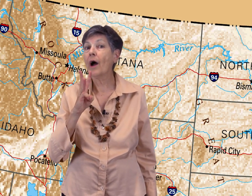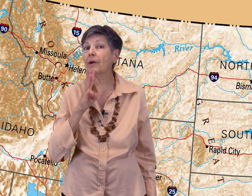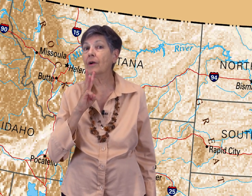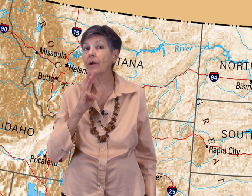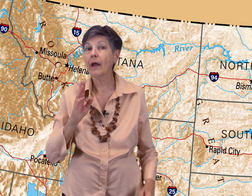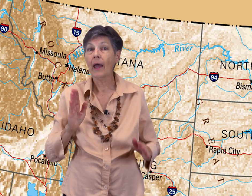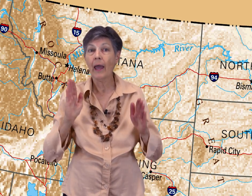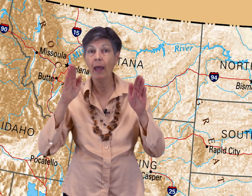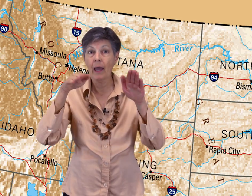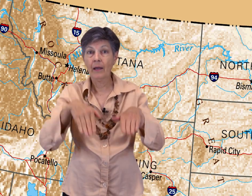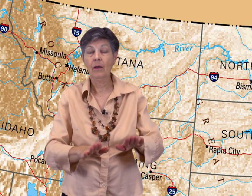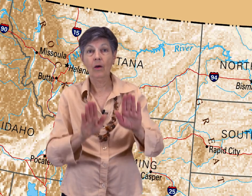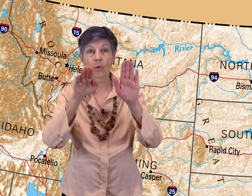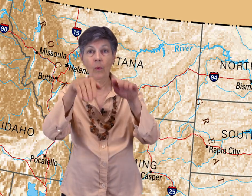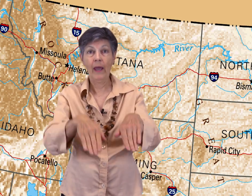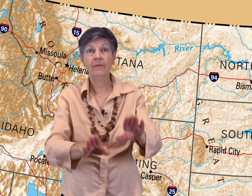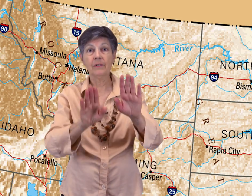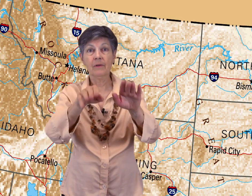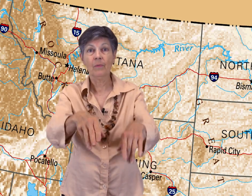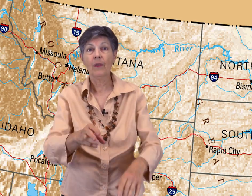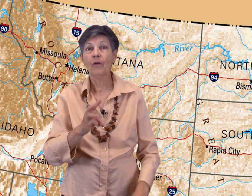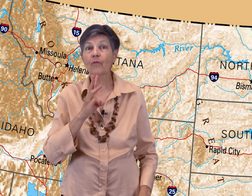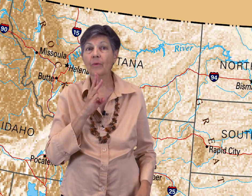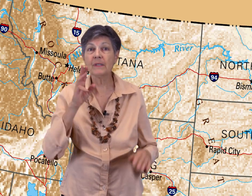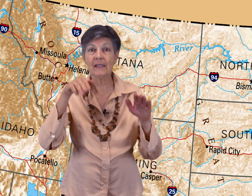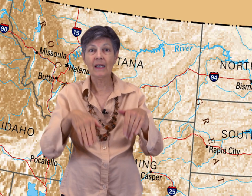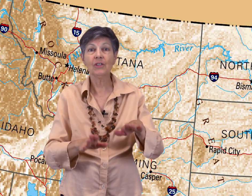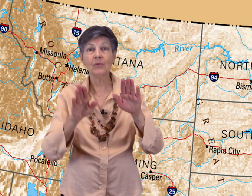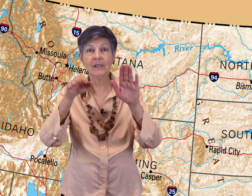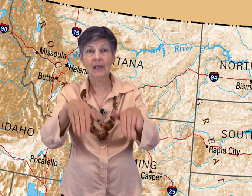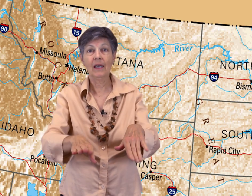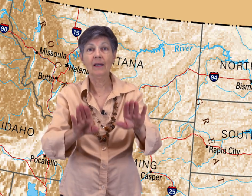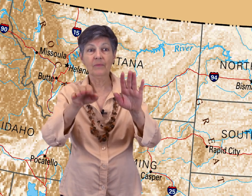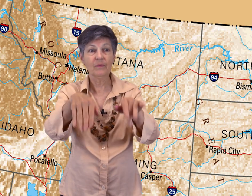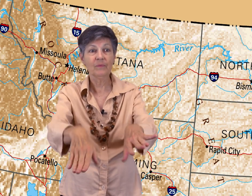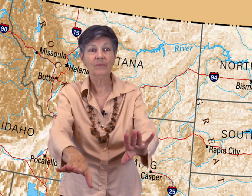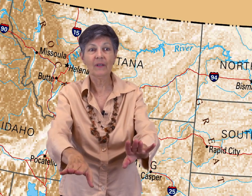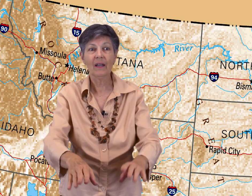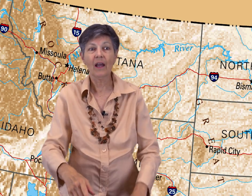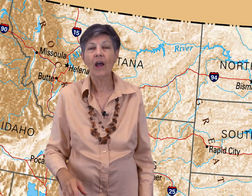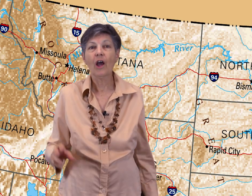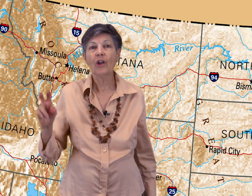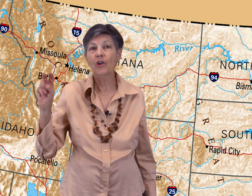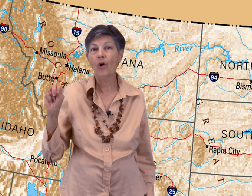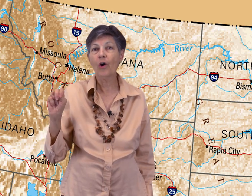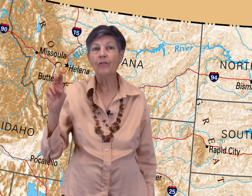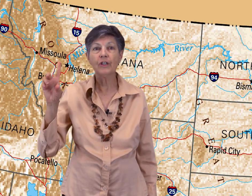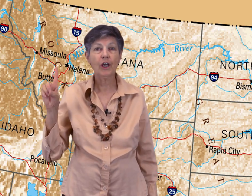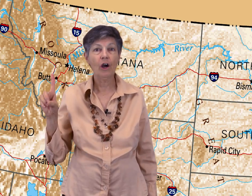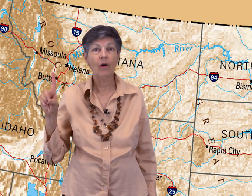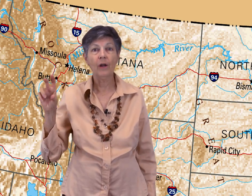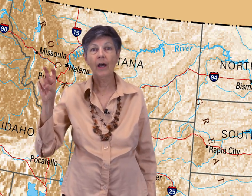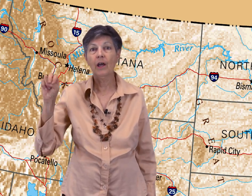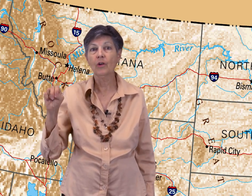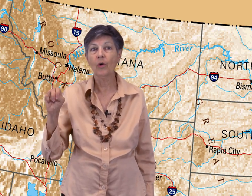water and waves. From sea to sea, North Dakota,